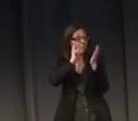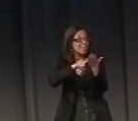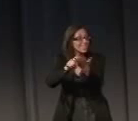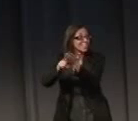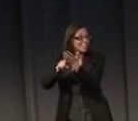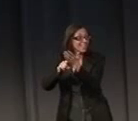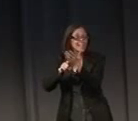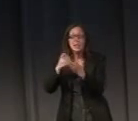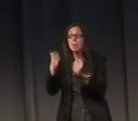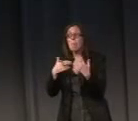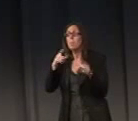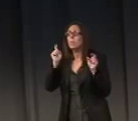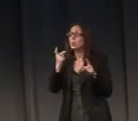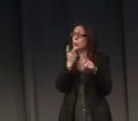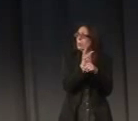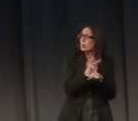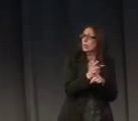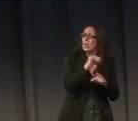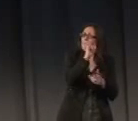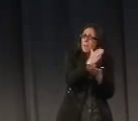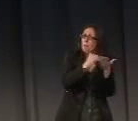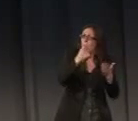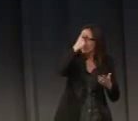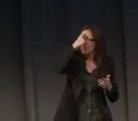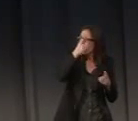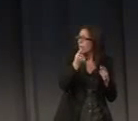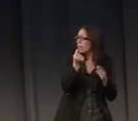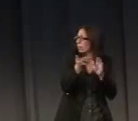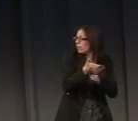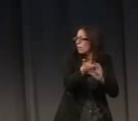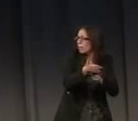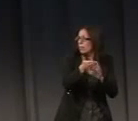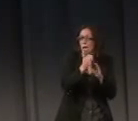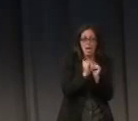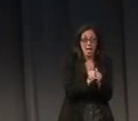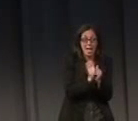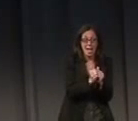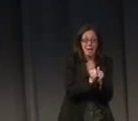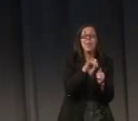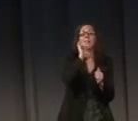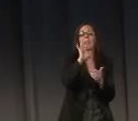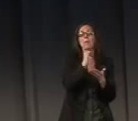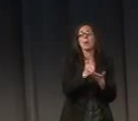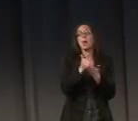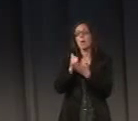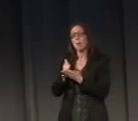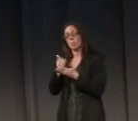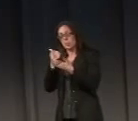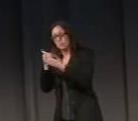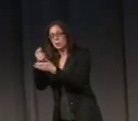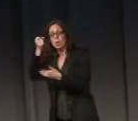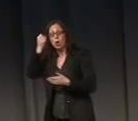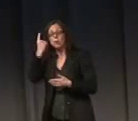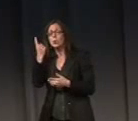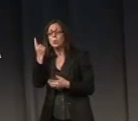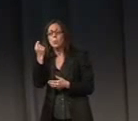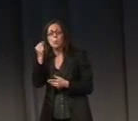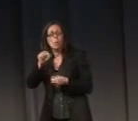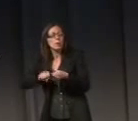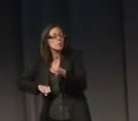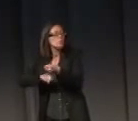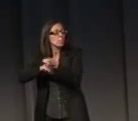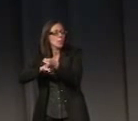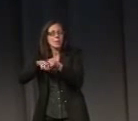what that part of brain is doing, and we might come closer to understanding a little bit about what supports all of